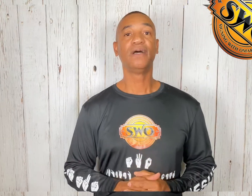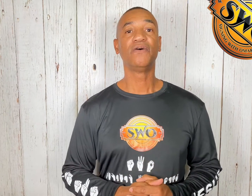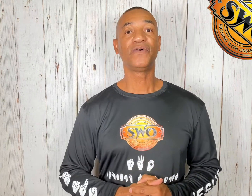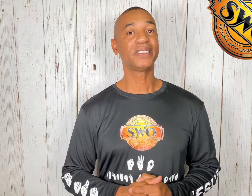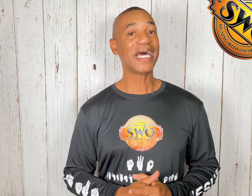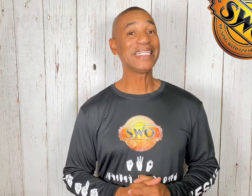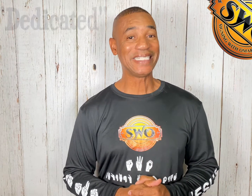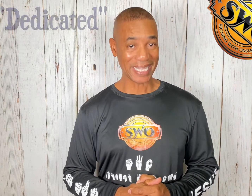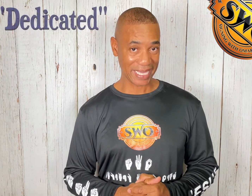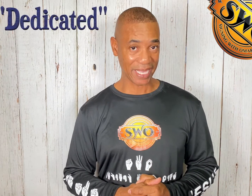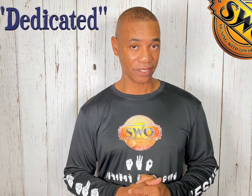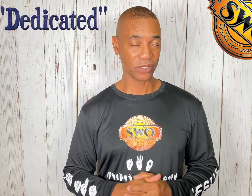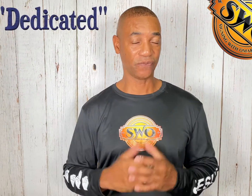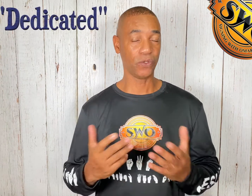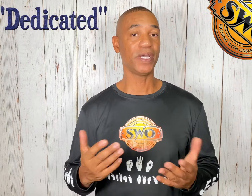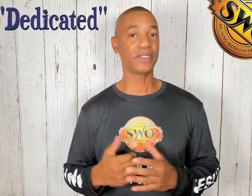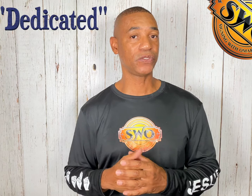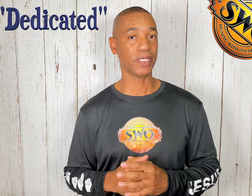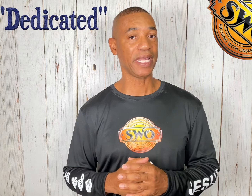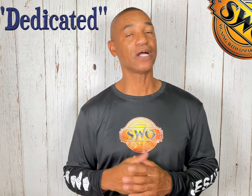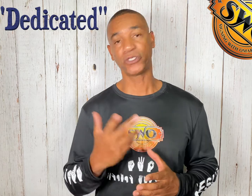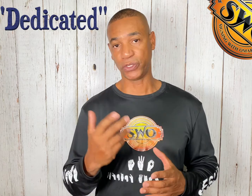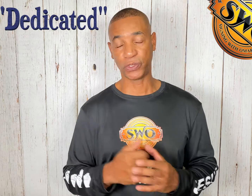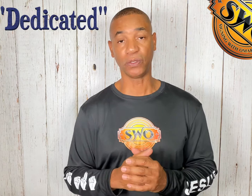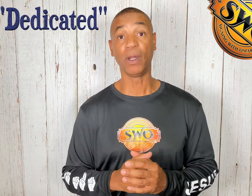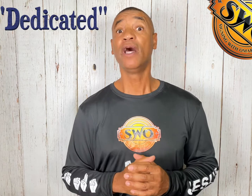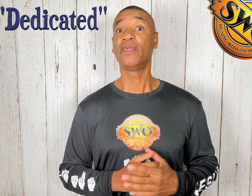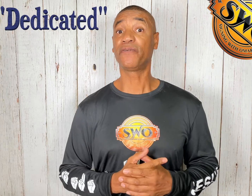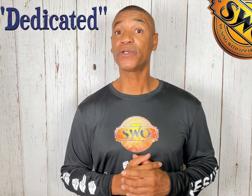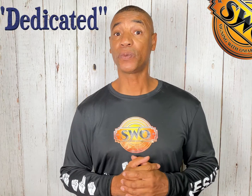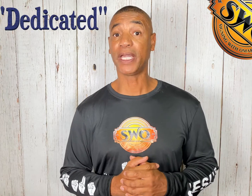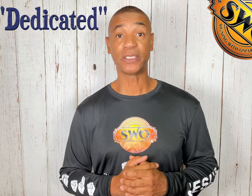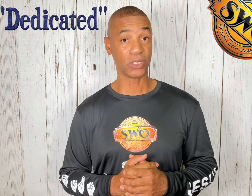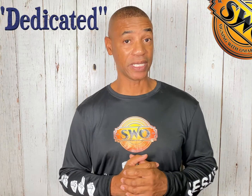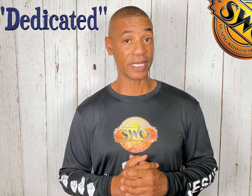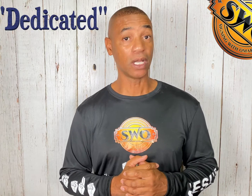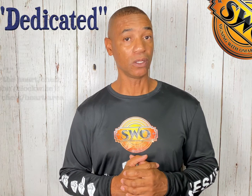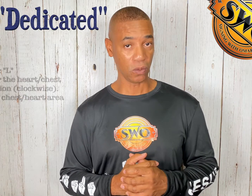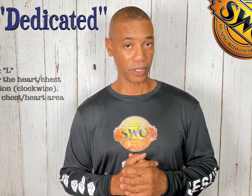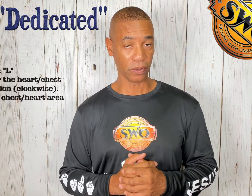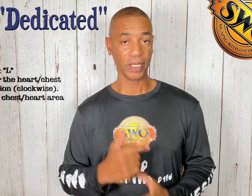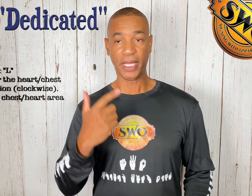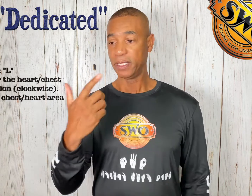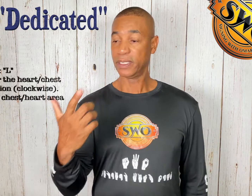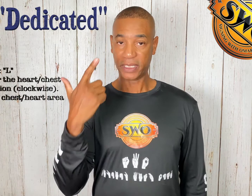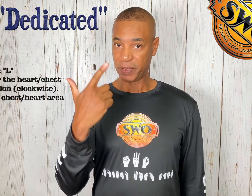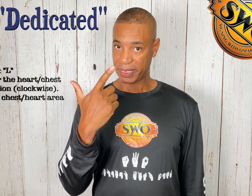For the sign dedicated, there's a few ways of doing that. I'll show you 2. The first way is to sign loyal. Simply take